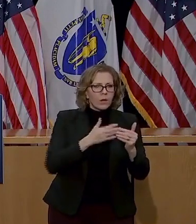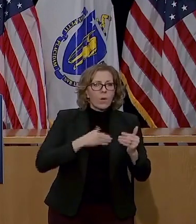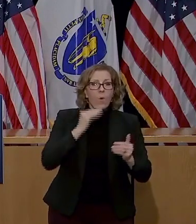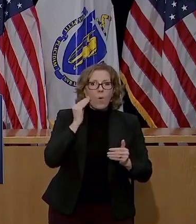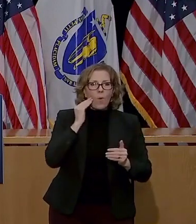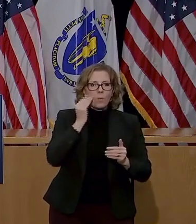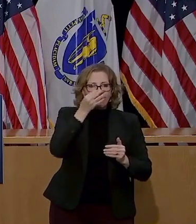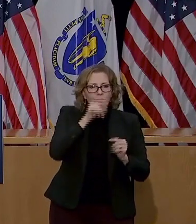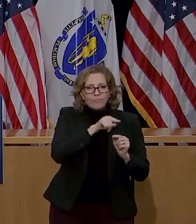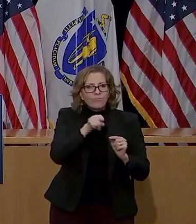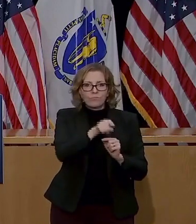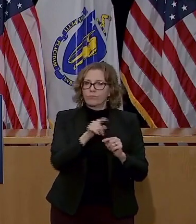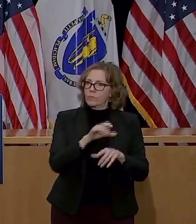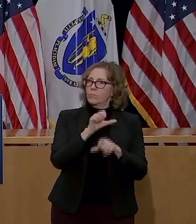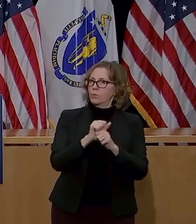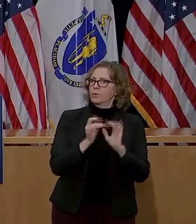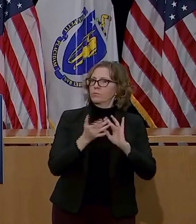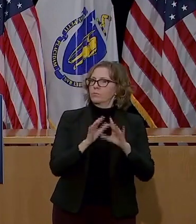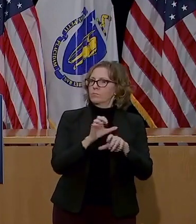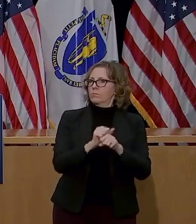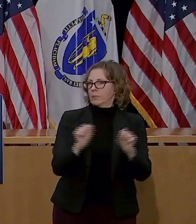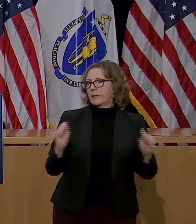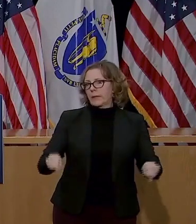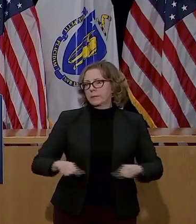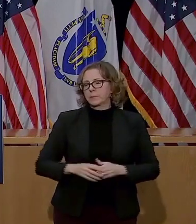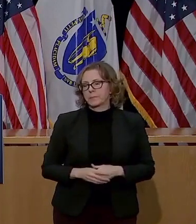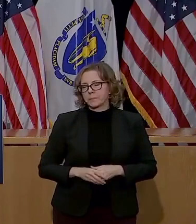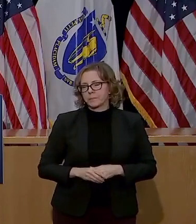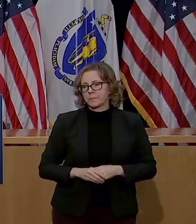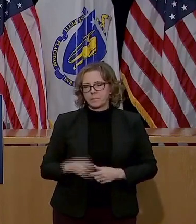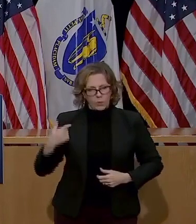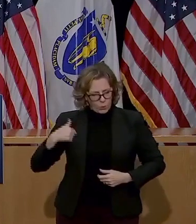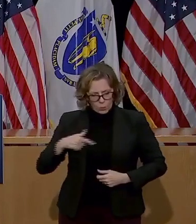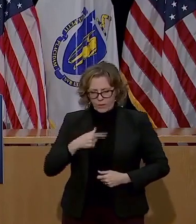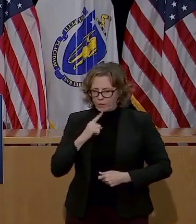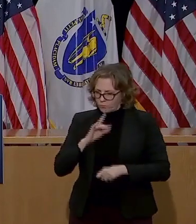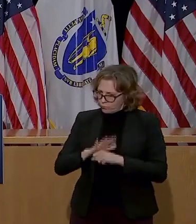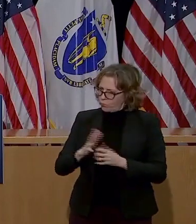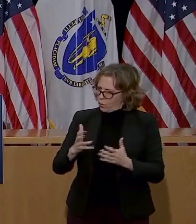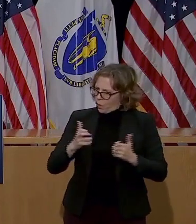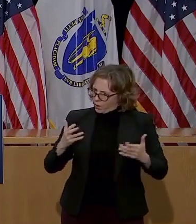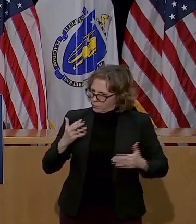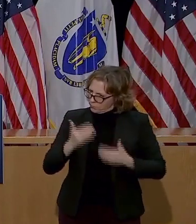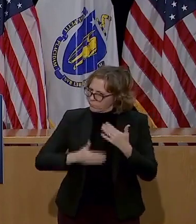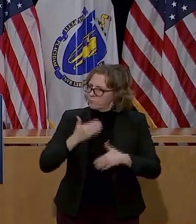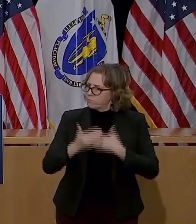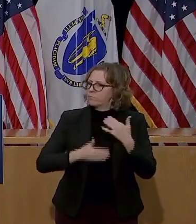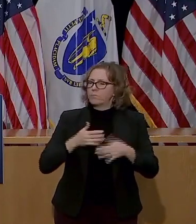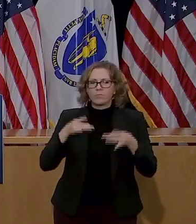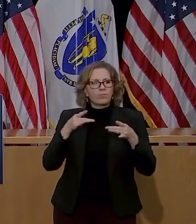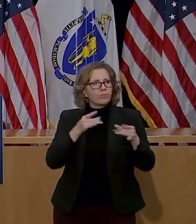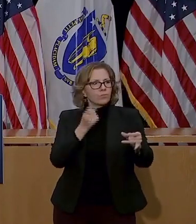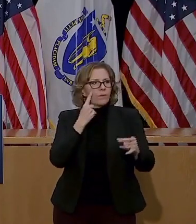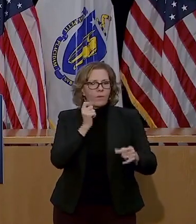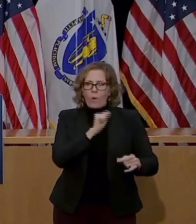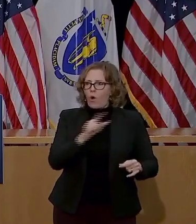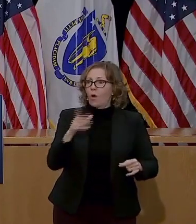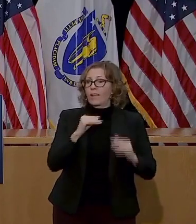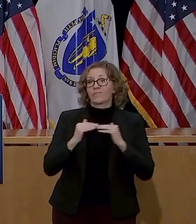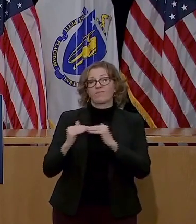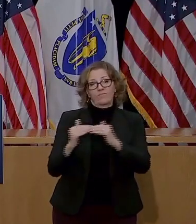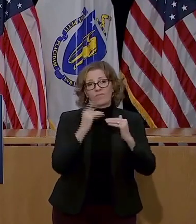schedule an appointment online. We're committed to making that process as efficient and as equitable as